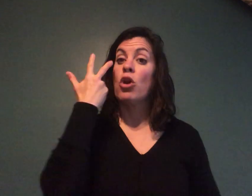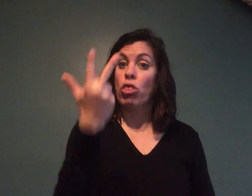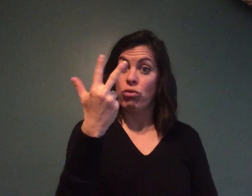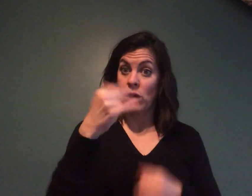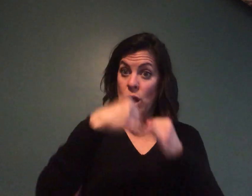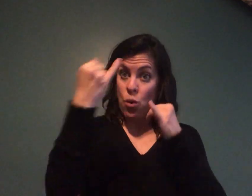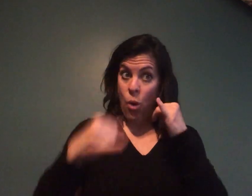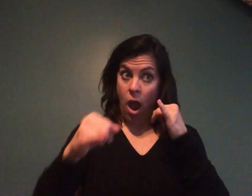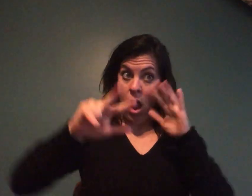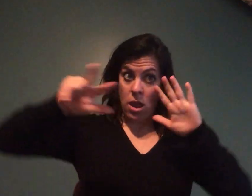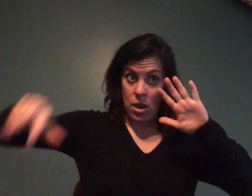No. What do I do with them?